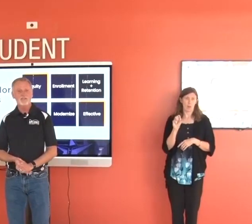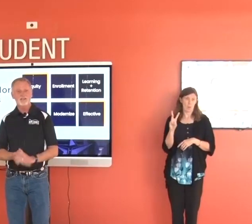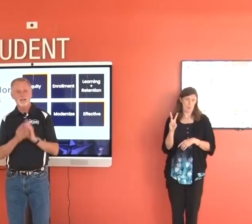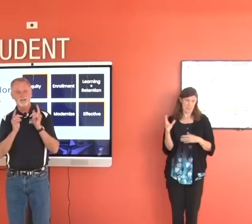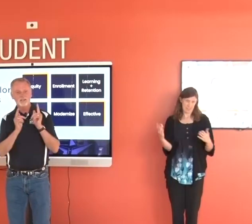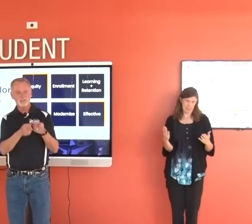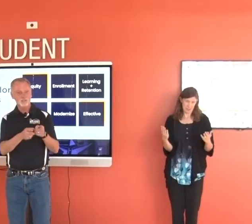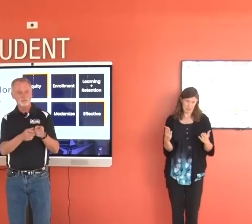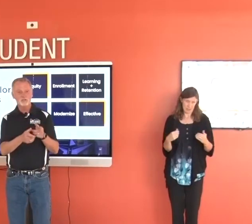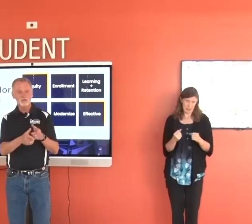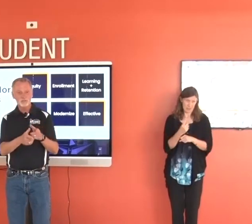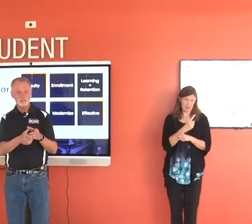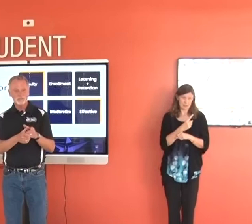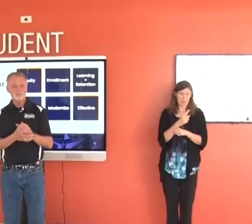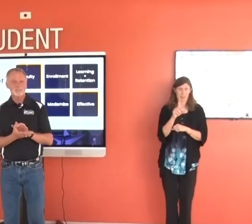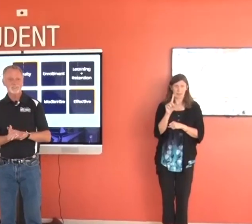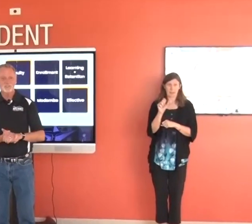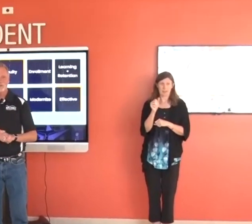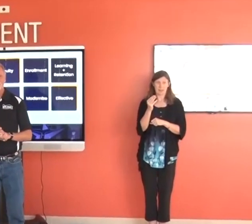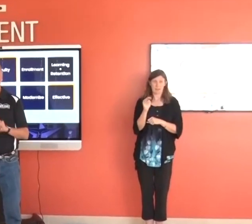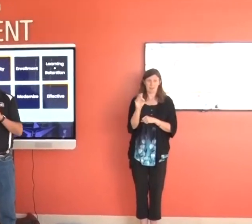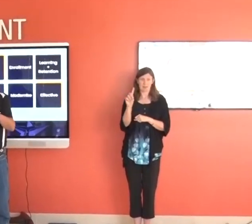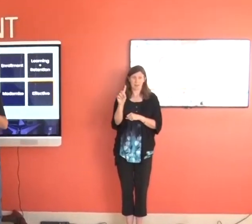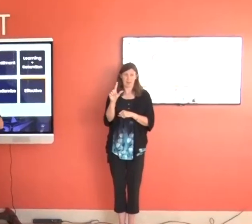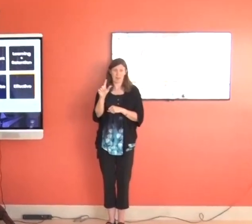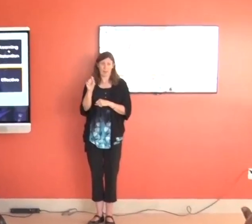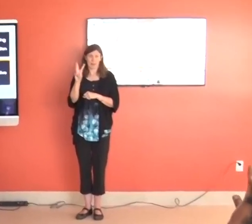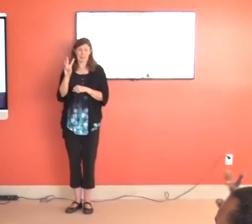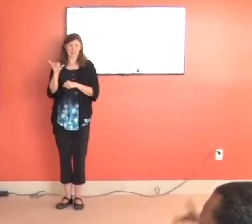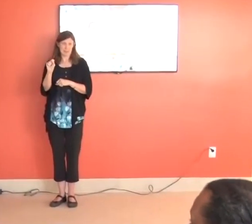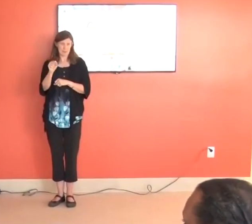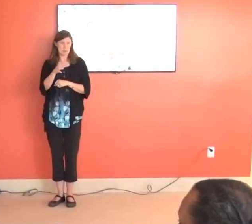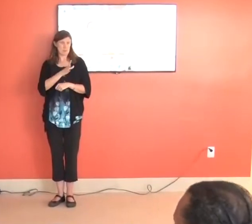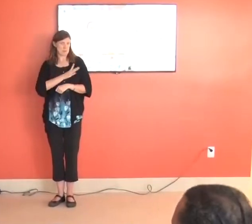year, Desmond Lewis. So